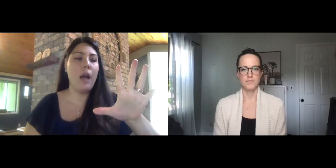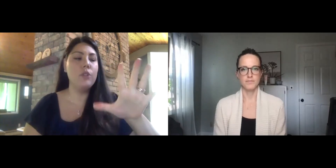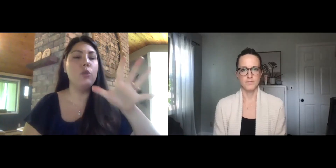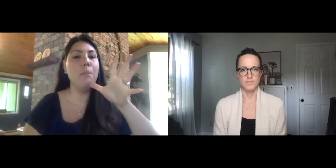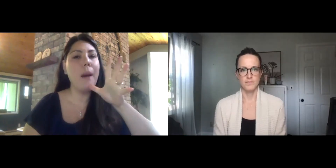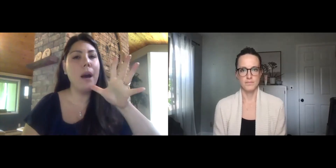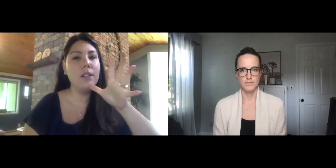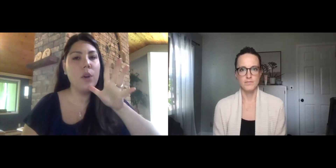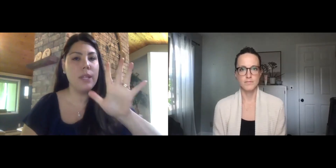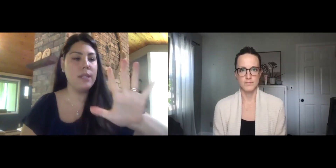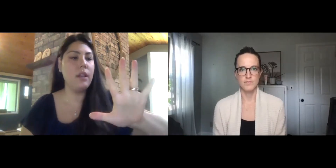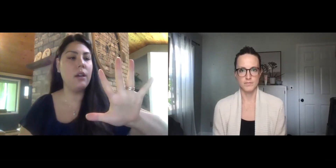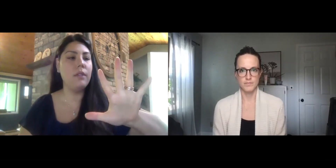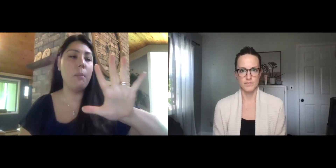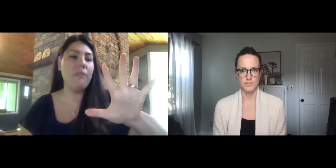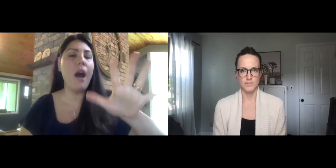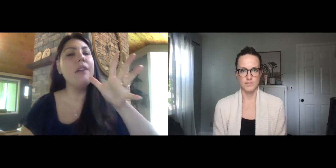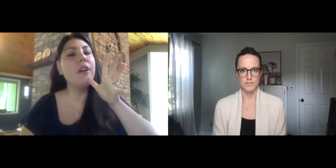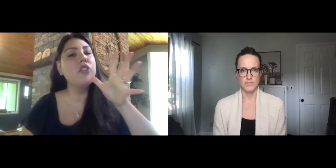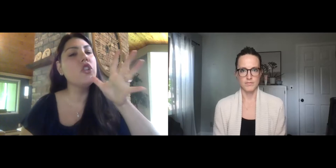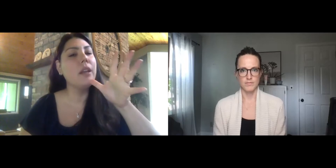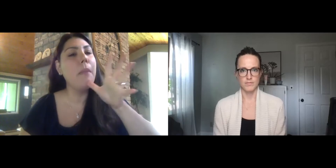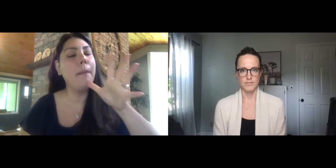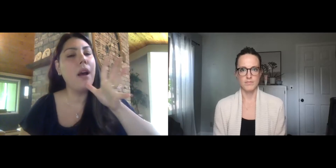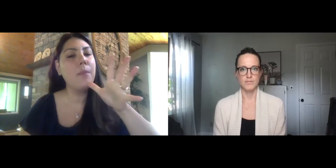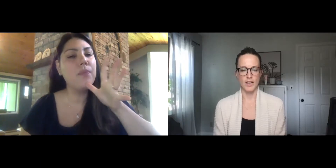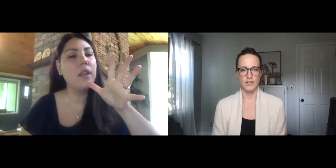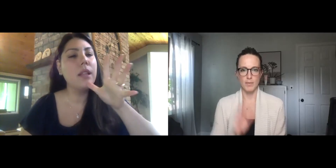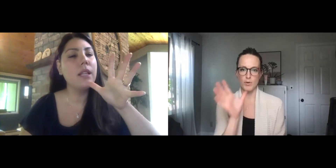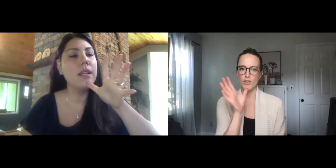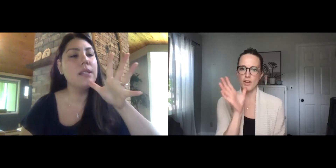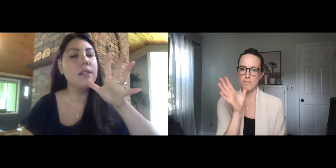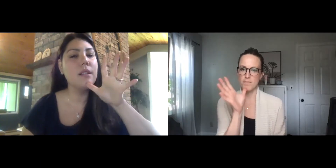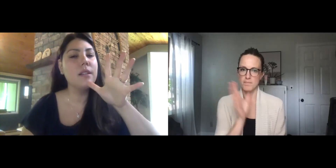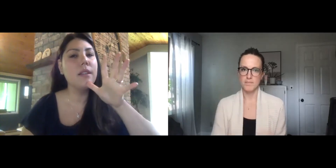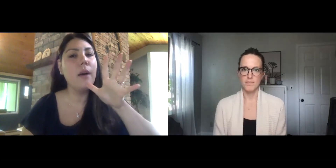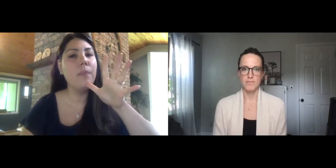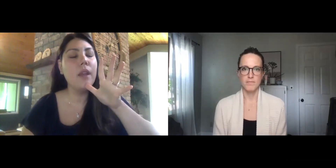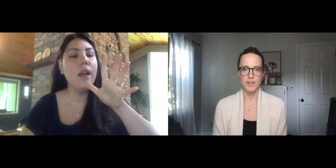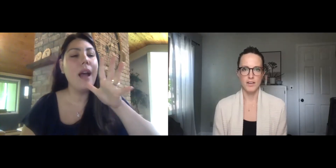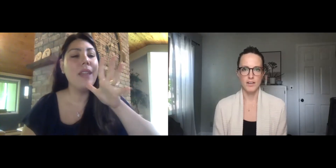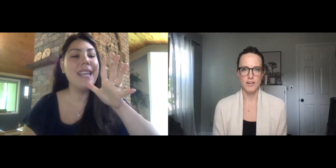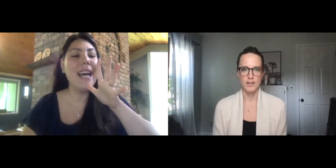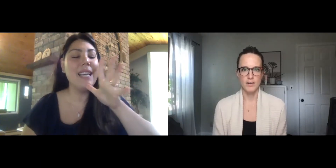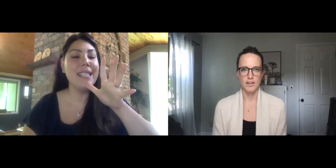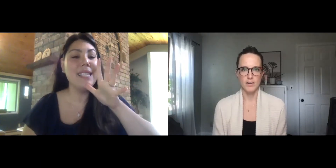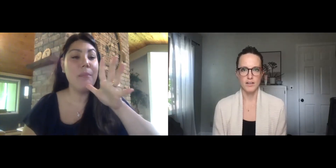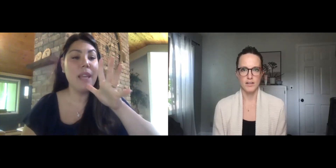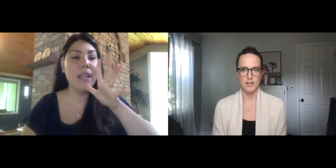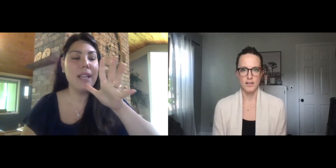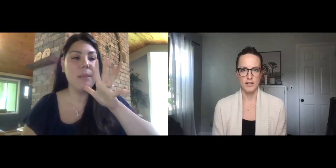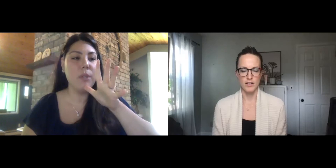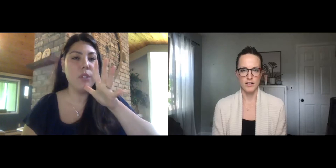So I would do mama. So it's the number 5 on your chin, mama. Okay, tapping with your thumb. Yeah. Okay. And then dada is the